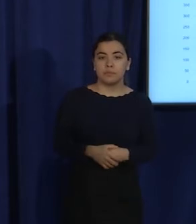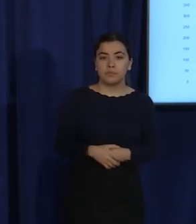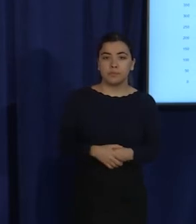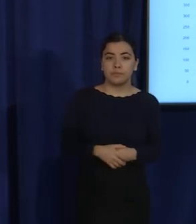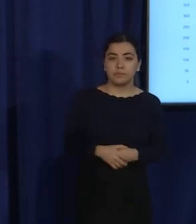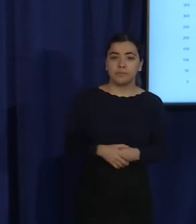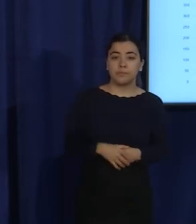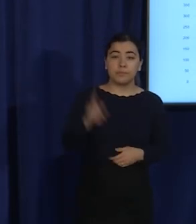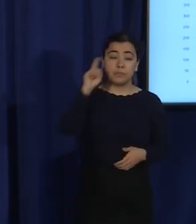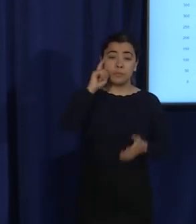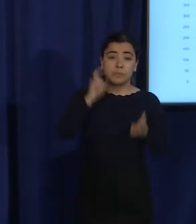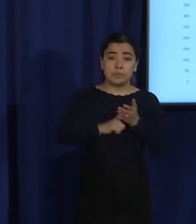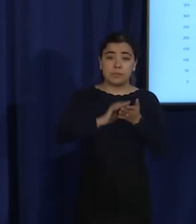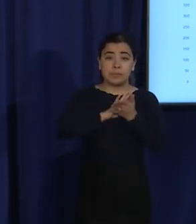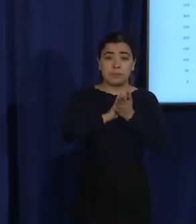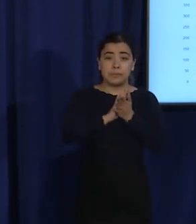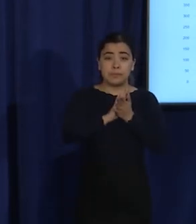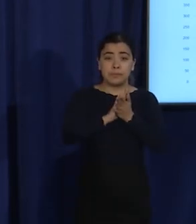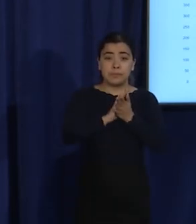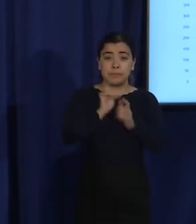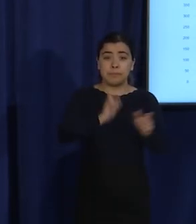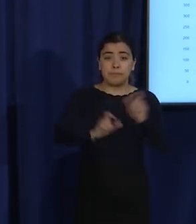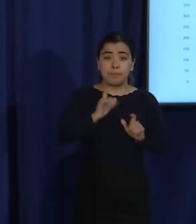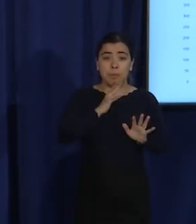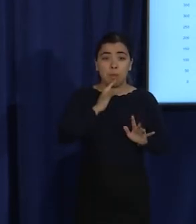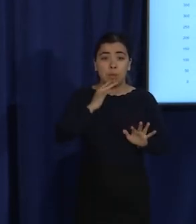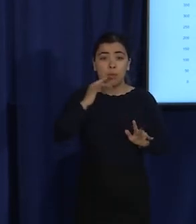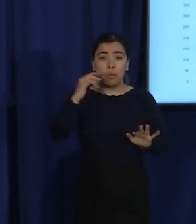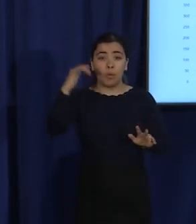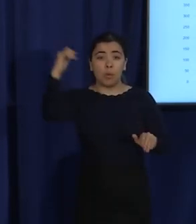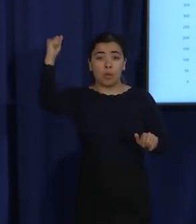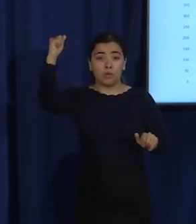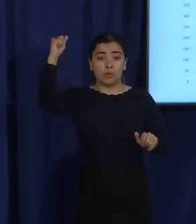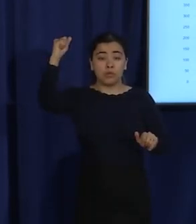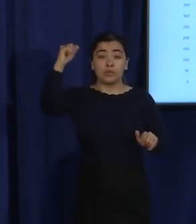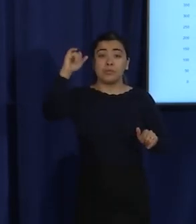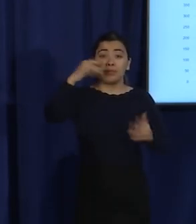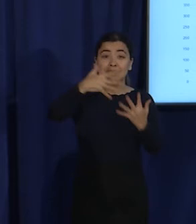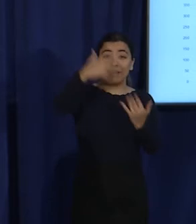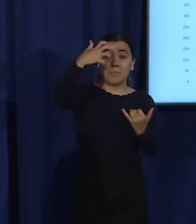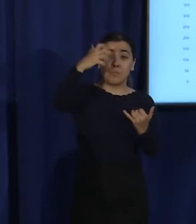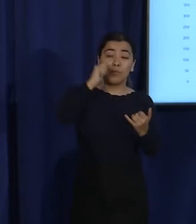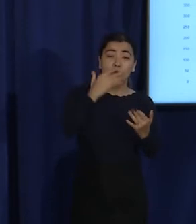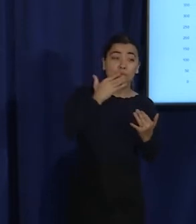as people are getting older, we're not seeing as much of that race ethnicity separation.